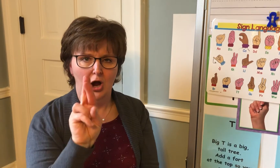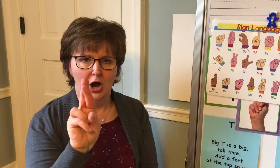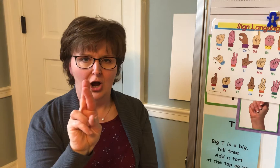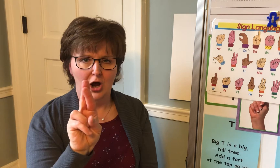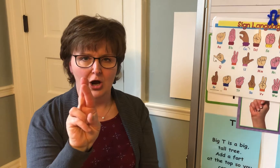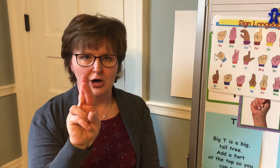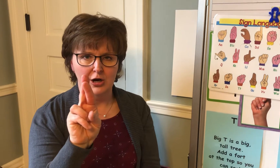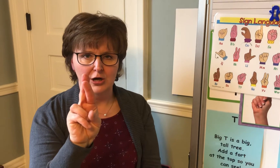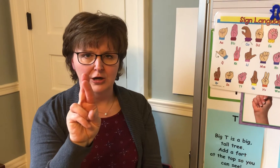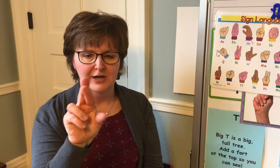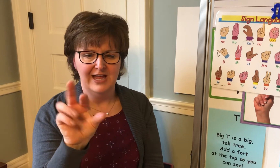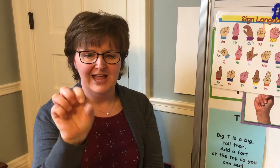R,